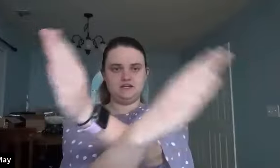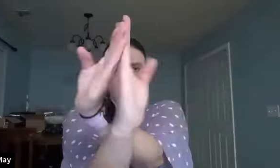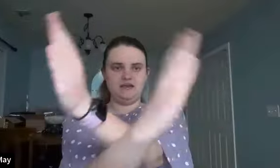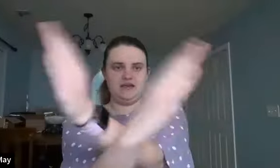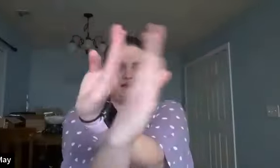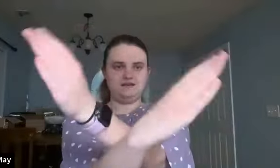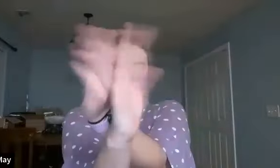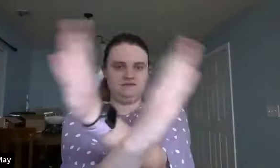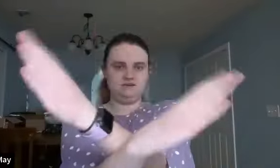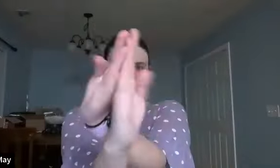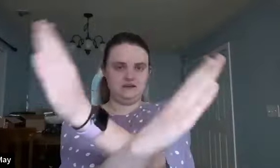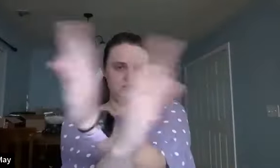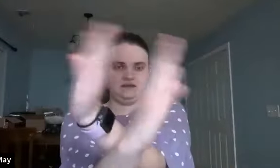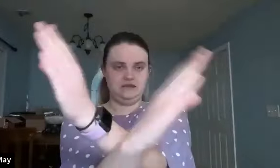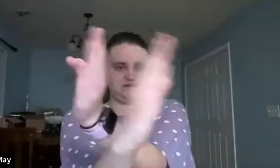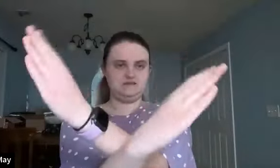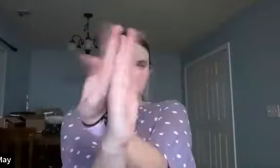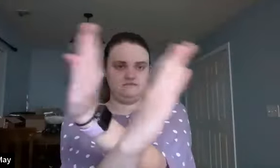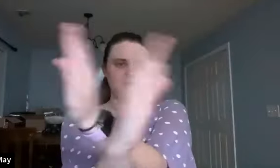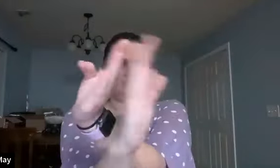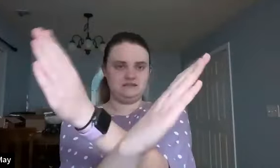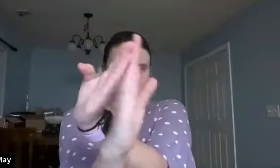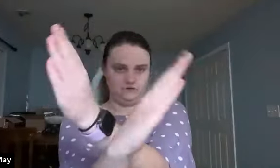gonna pat your hands, and that's seal.